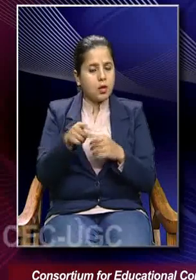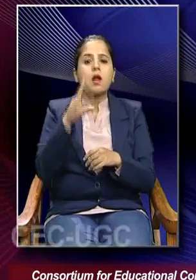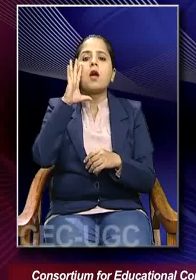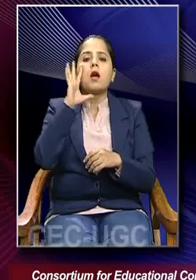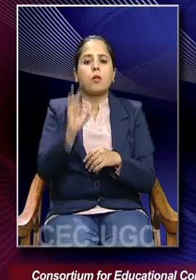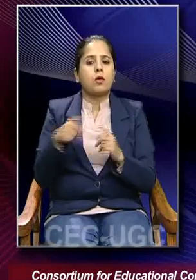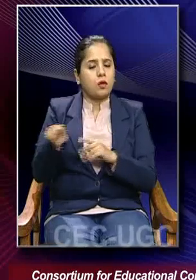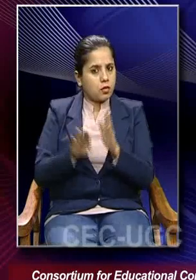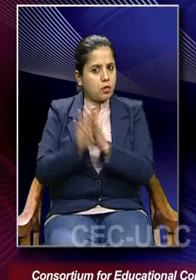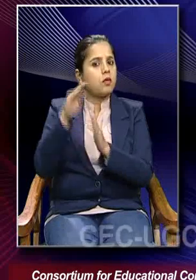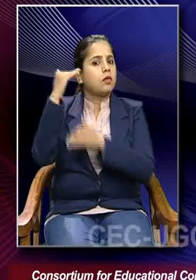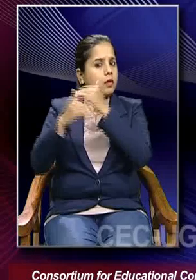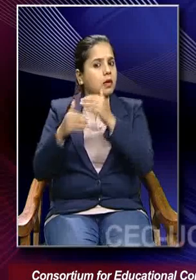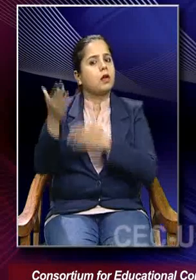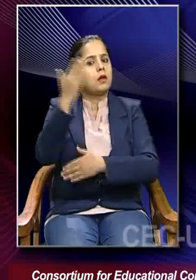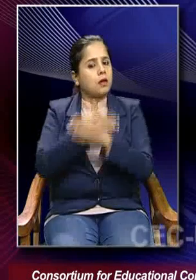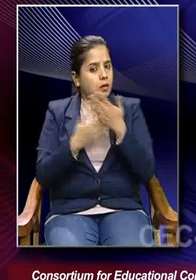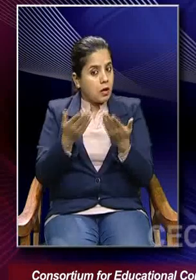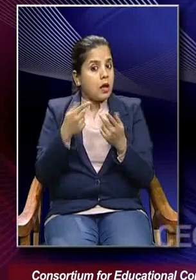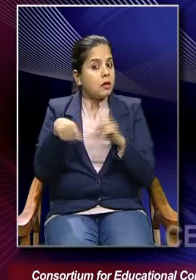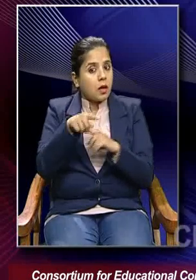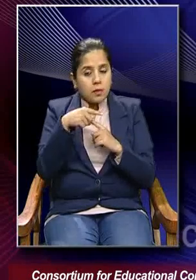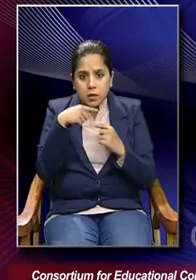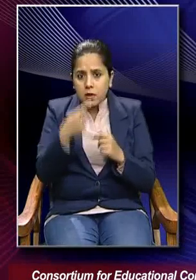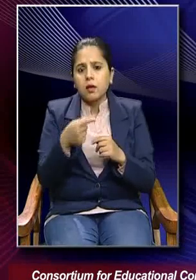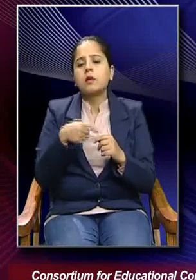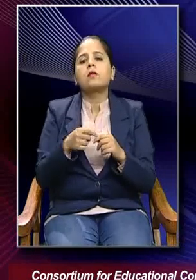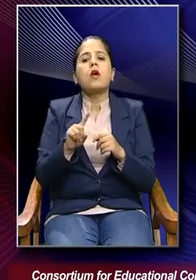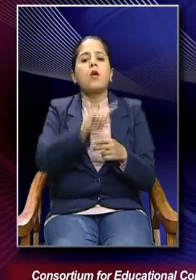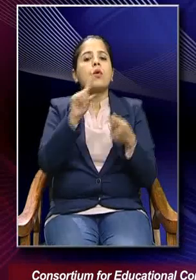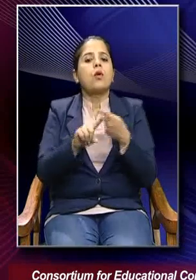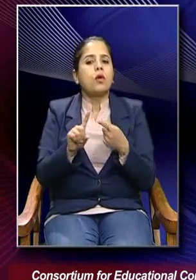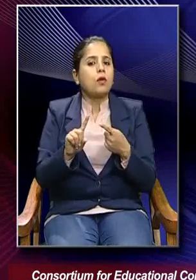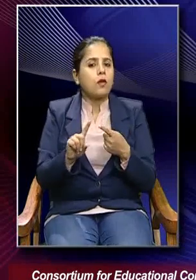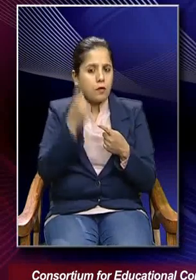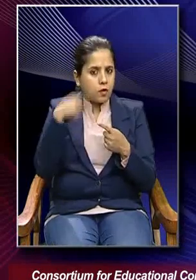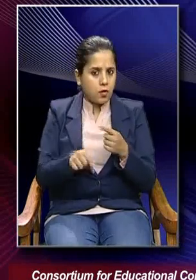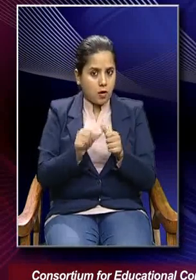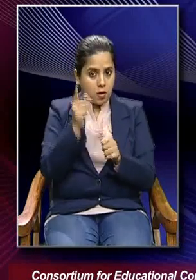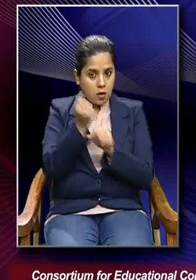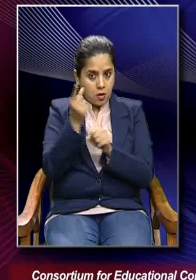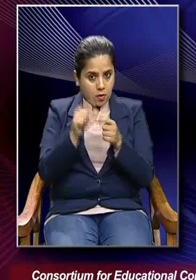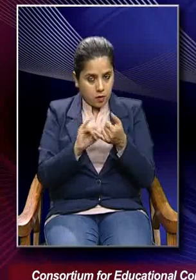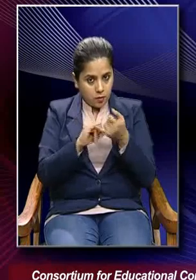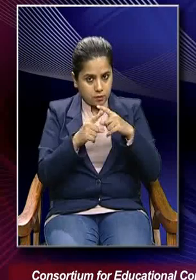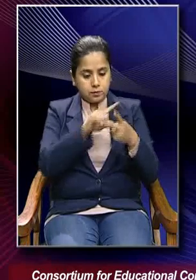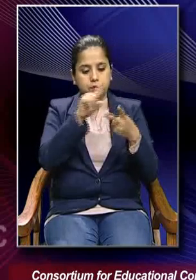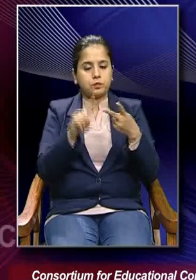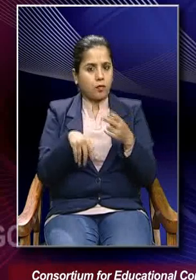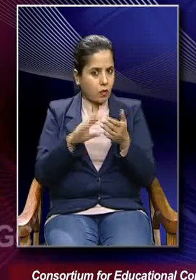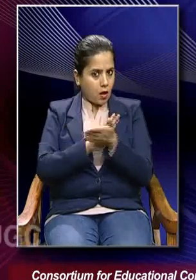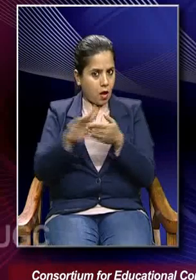in the development of discipline. Number 1 is Auguste Comte, number 2 is Herbert Spencer,